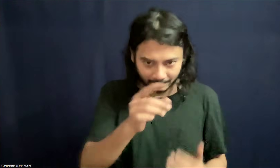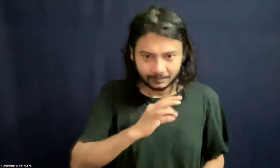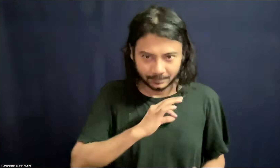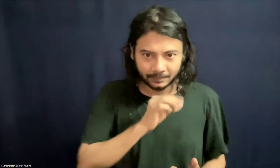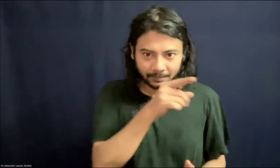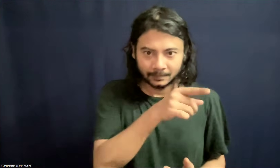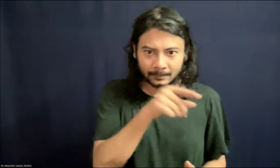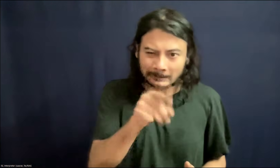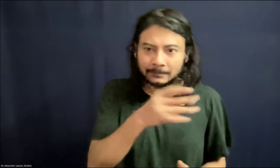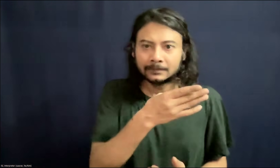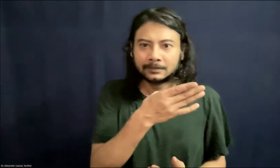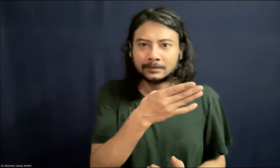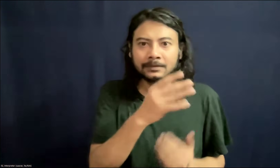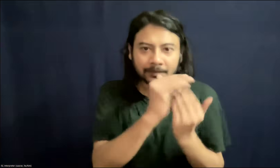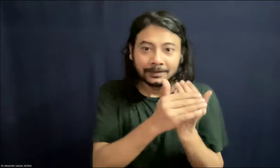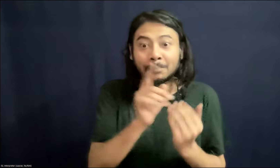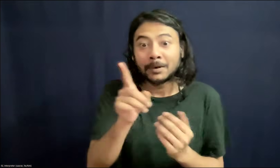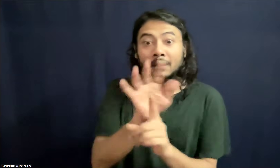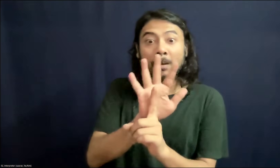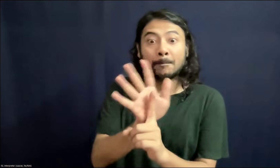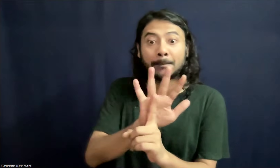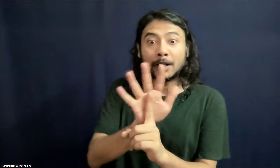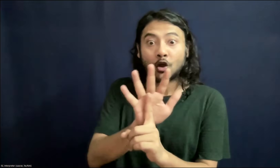but we all like the peacock.